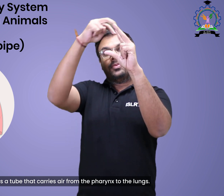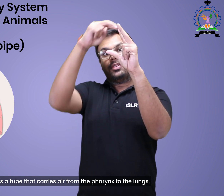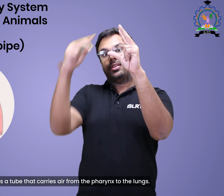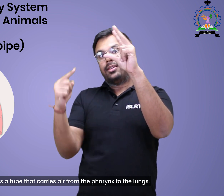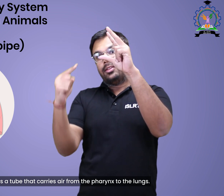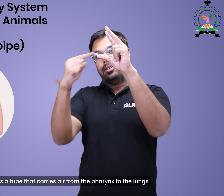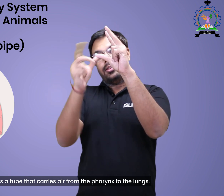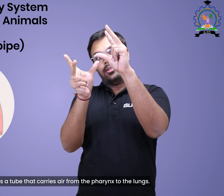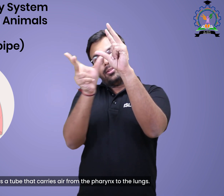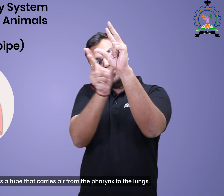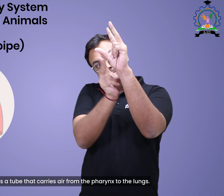lungs.